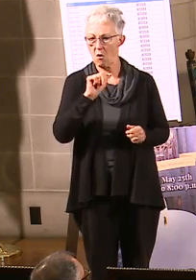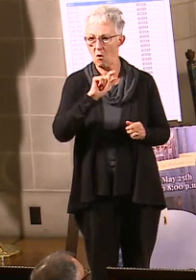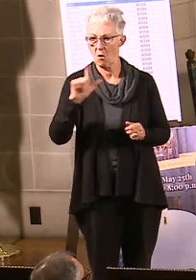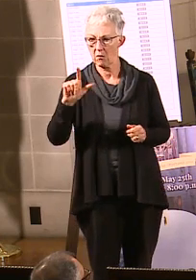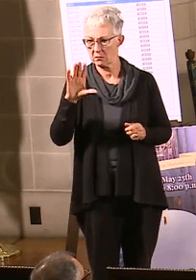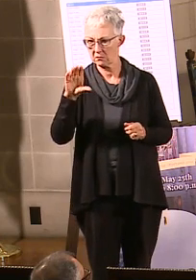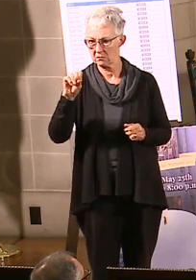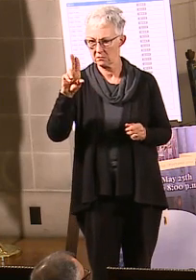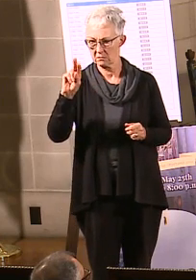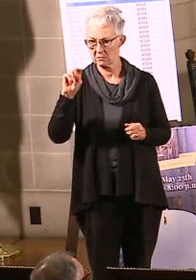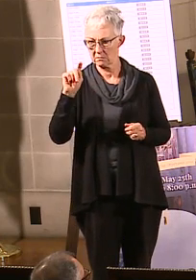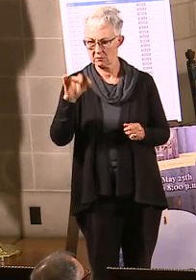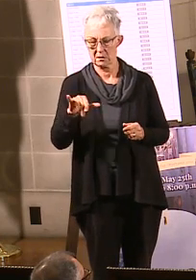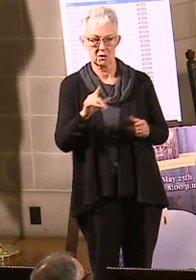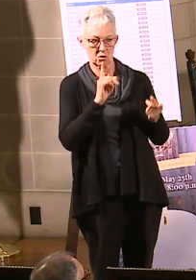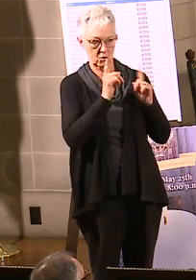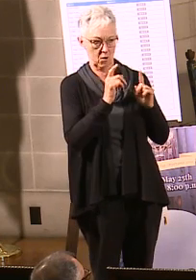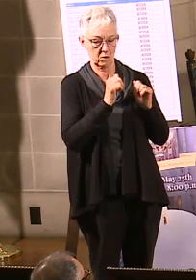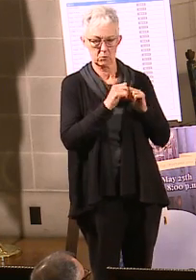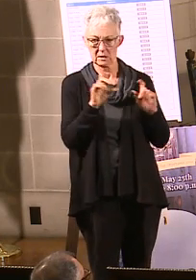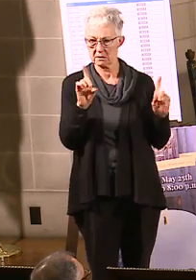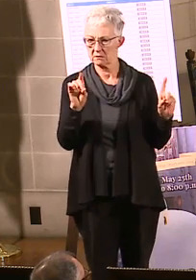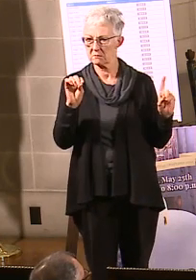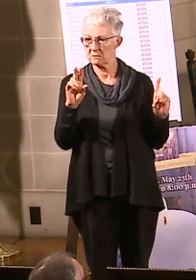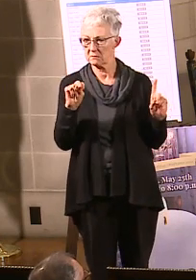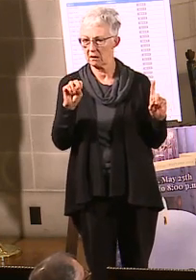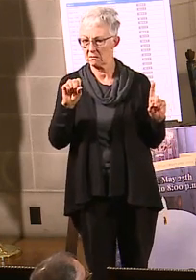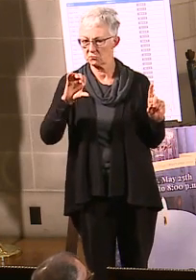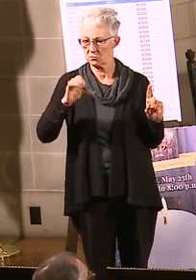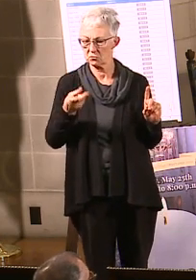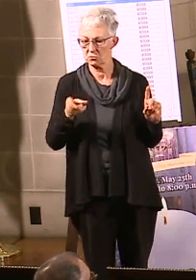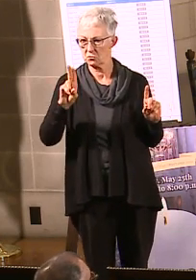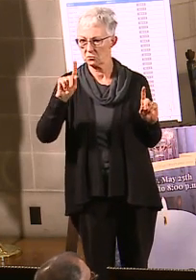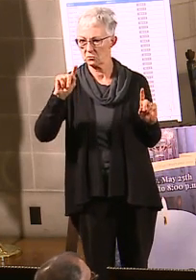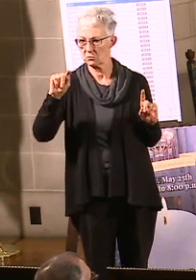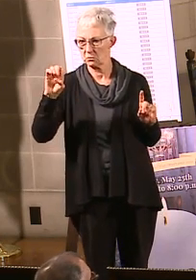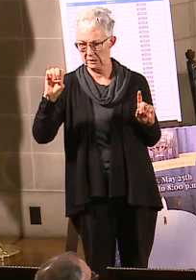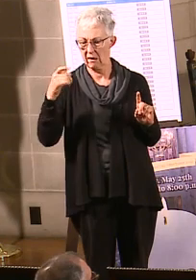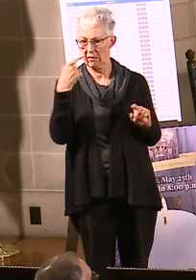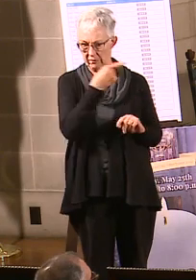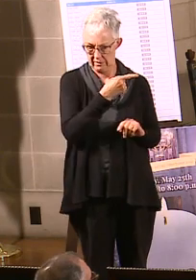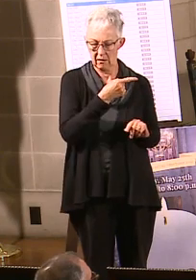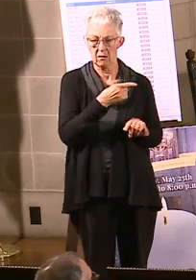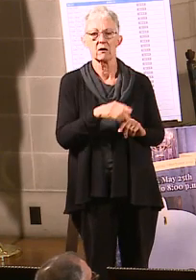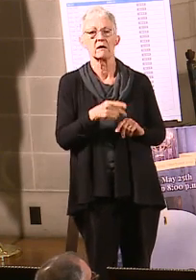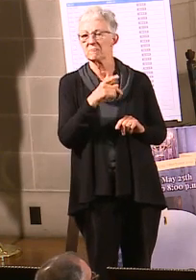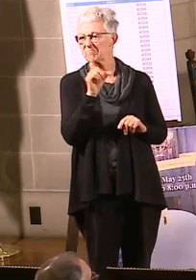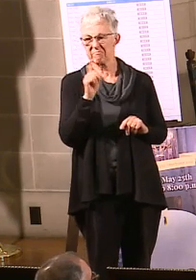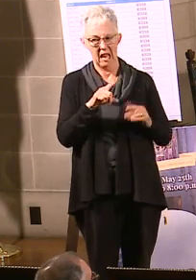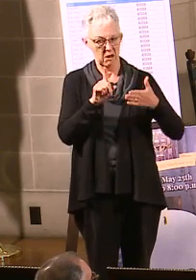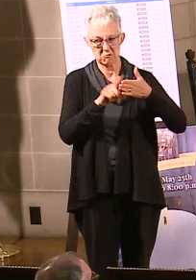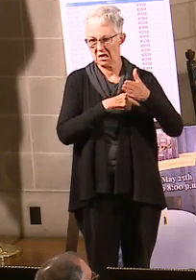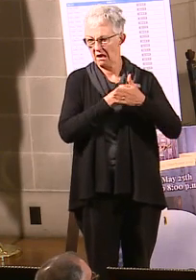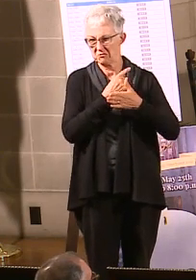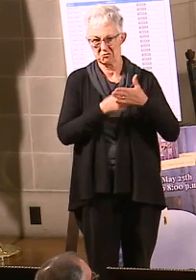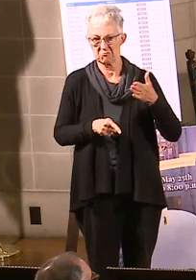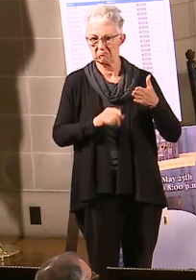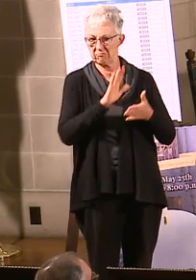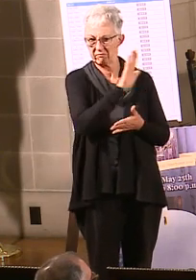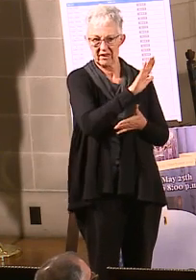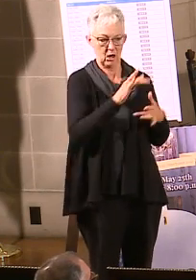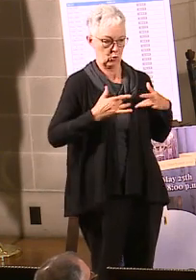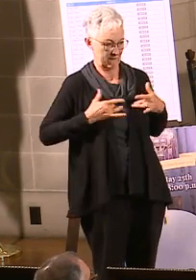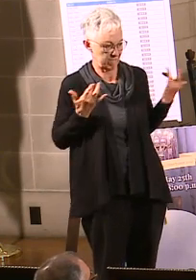Talked to Mr. Don Schuda there. They canceled their event, and he said, "This is great, John. Thanks